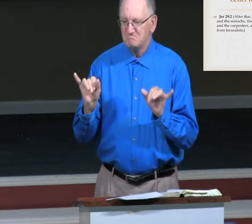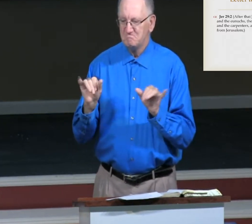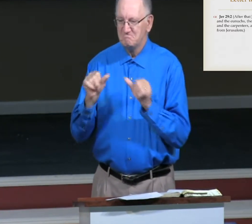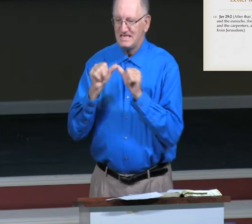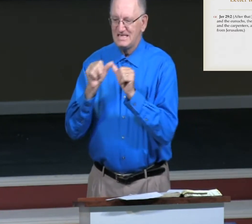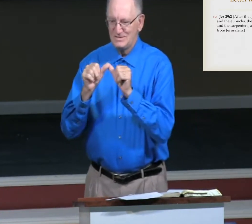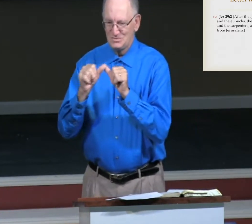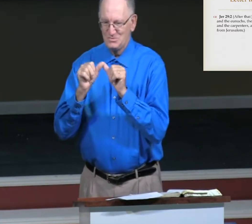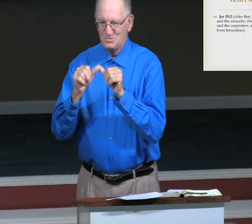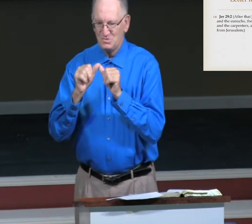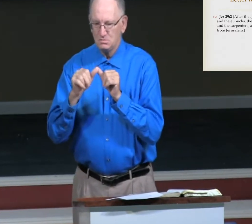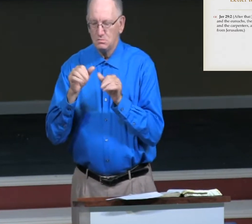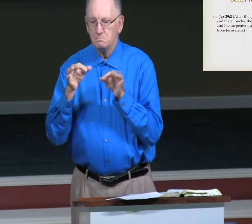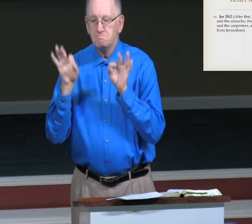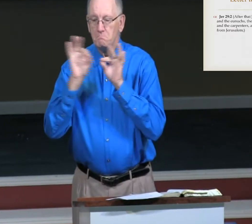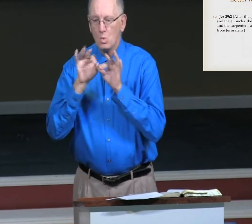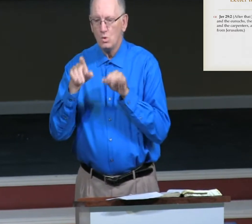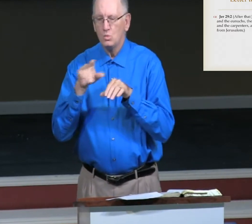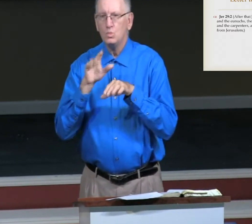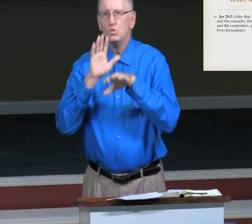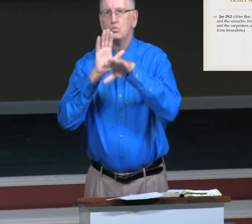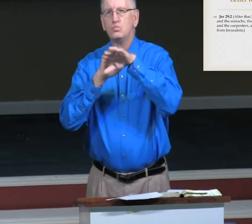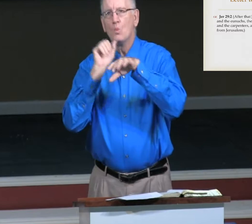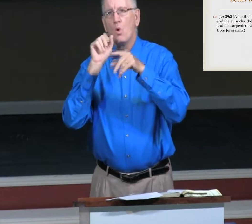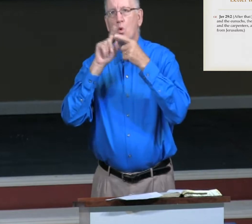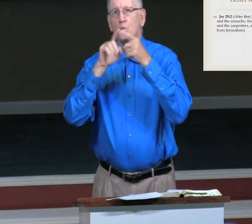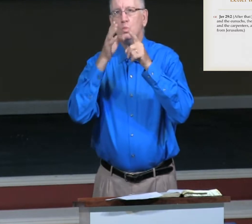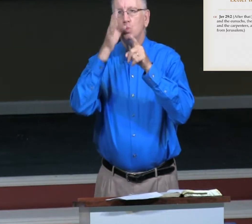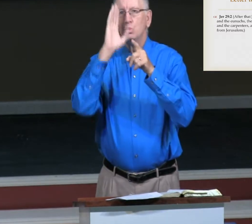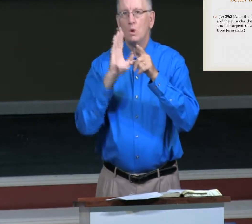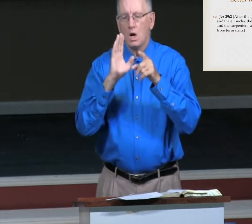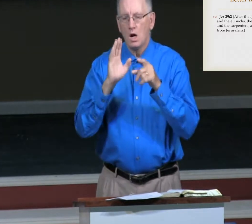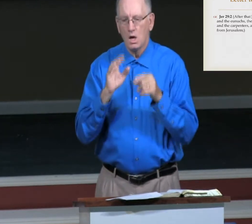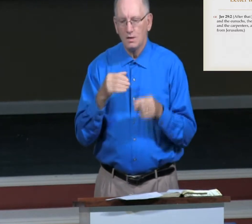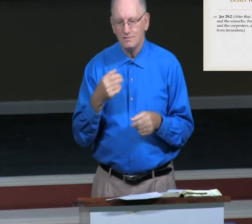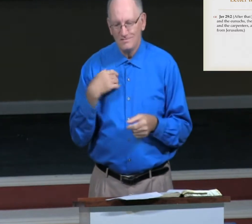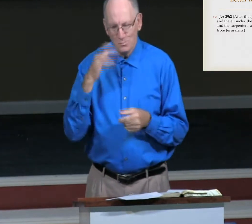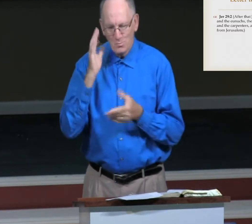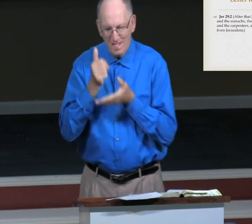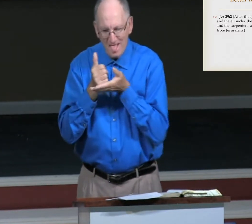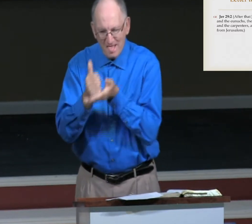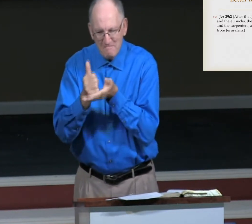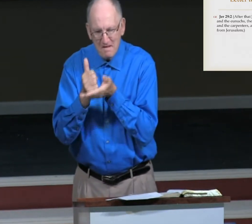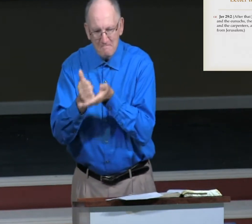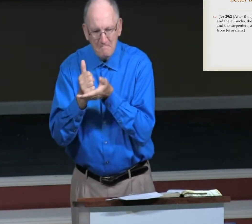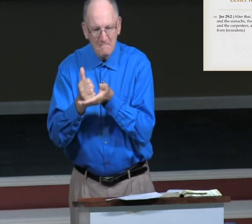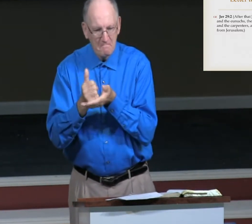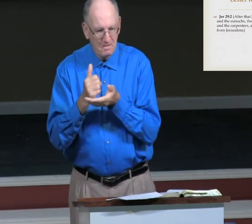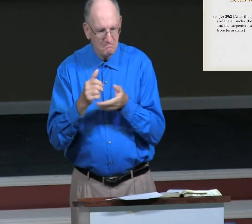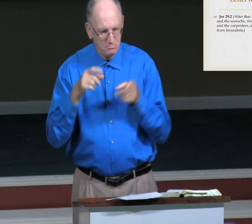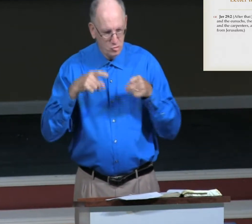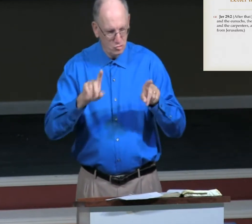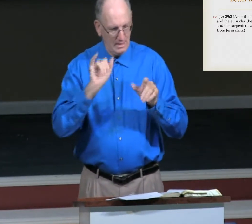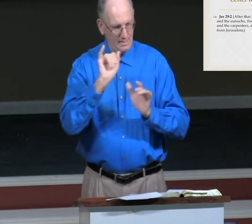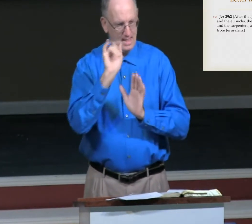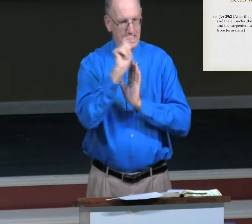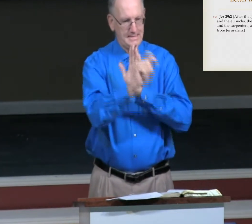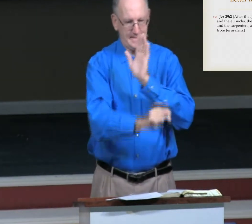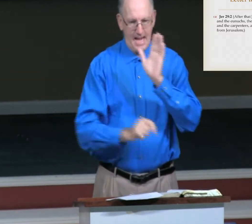God sent this letter and he says, continue. The main important thing to do is to call to God and I will help you.